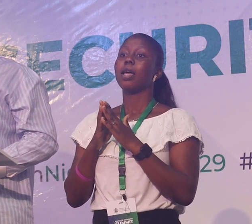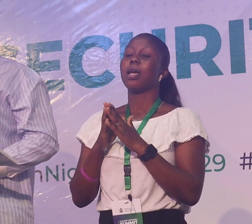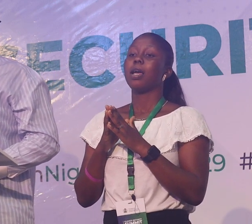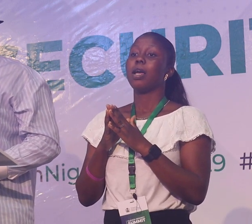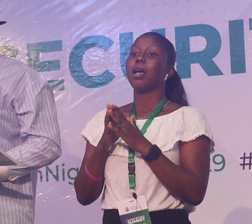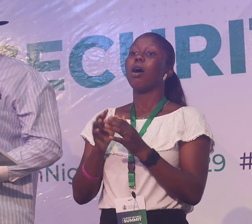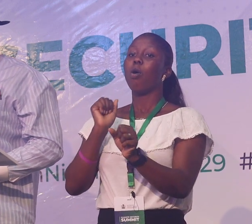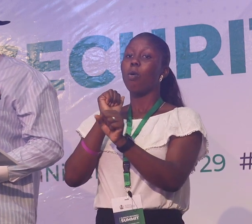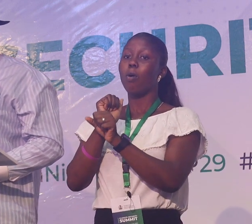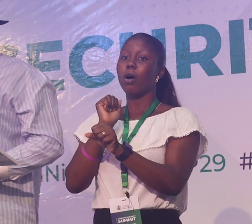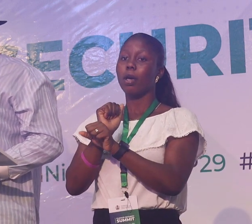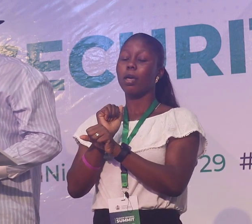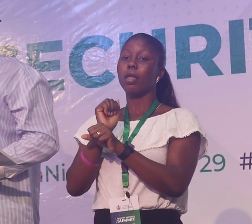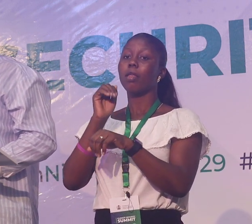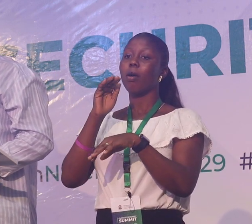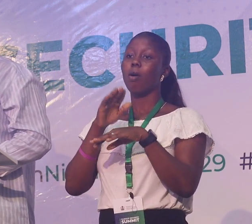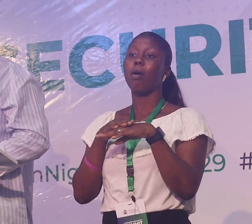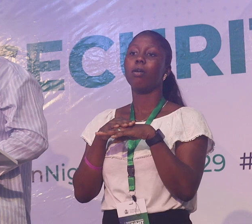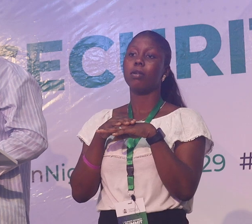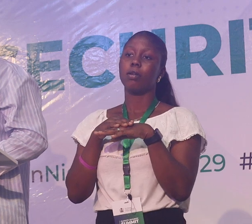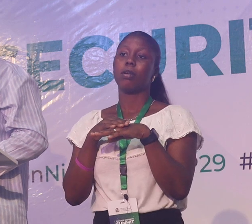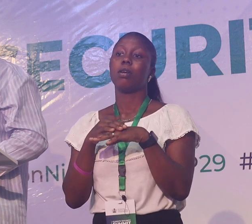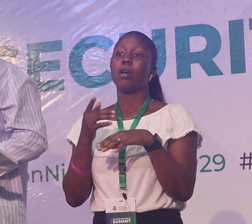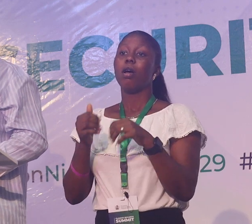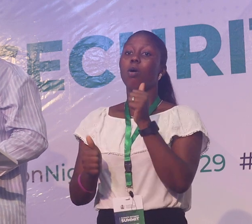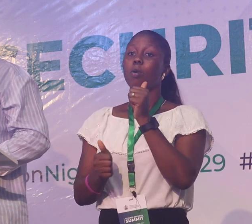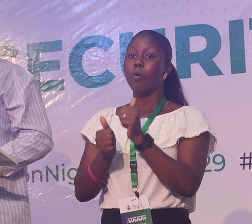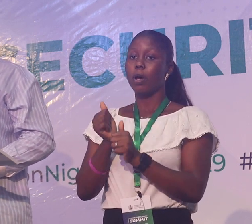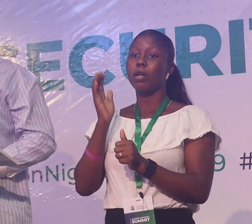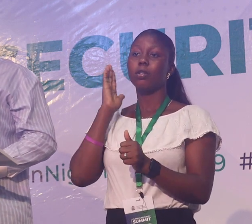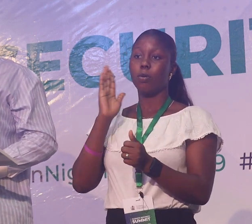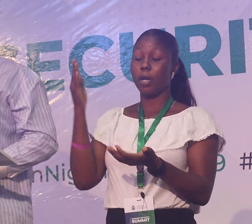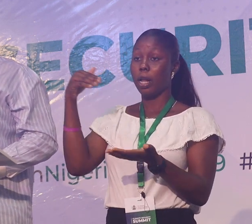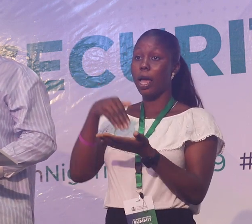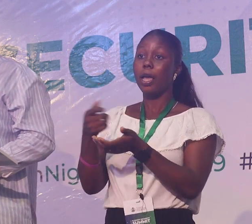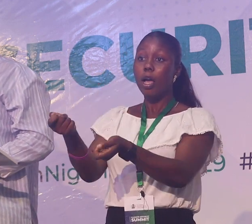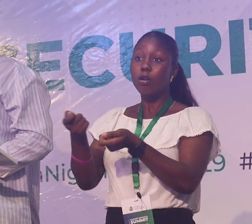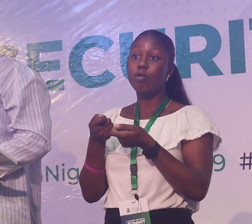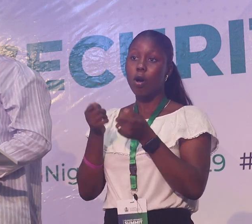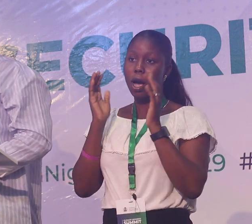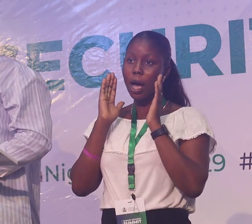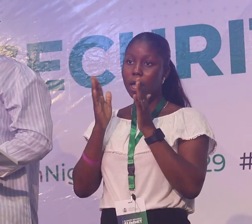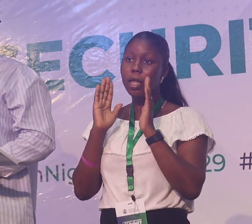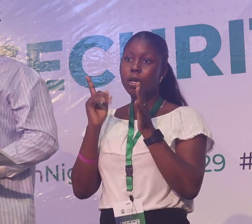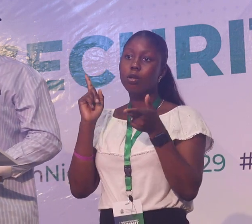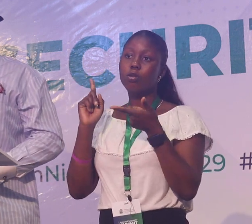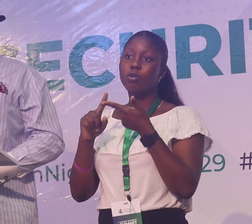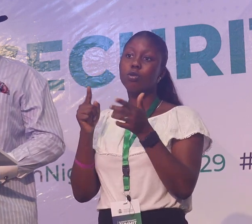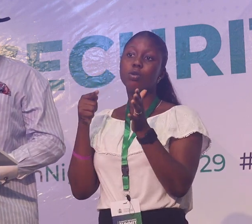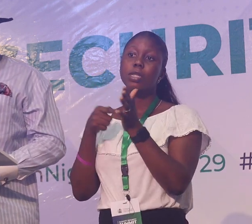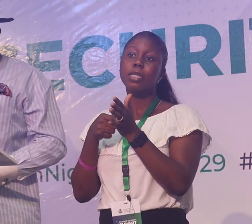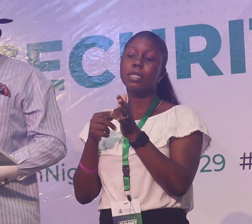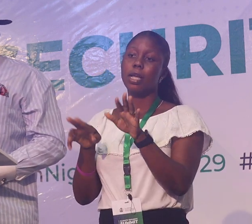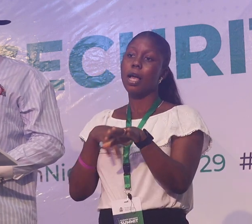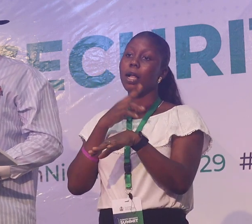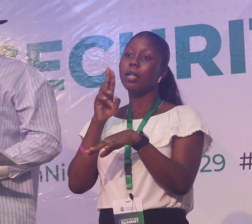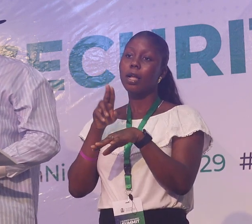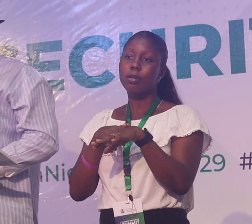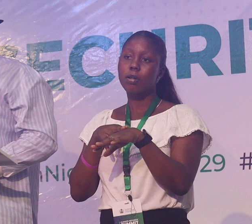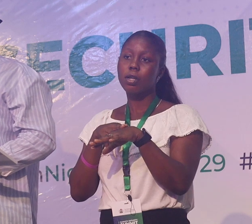committee and I are working on, which will again draw attention to this national